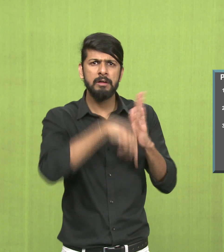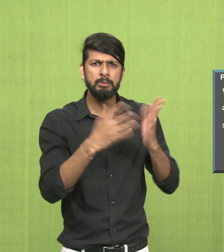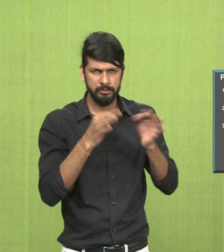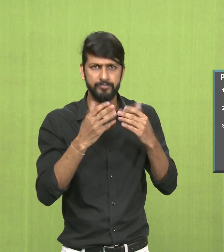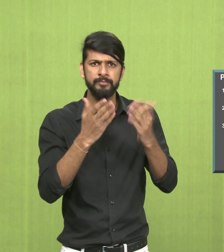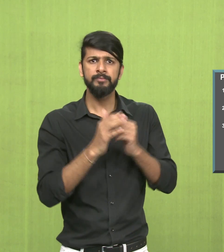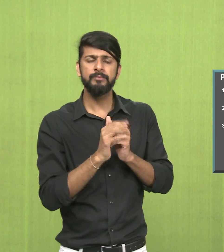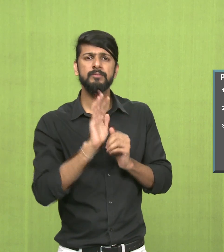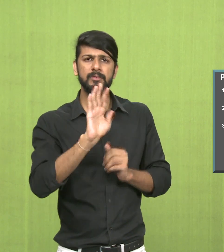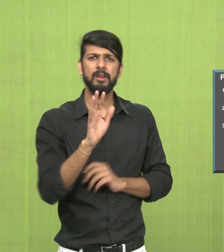whereas